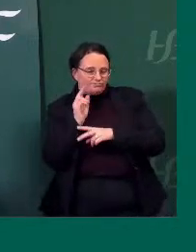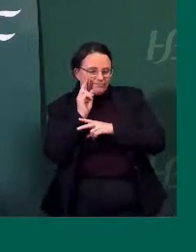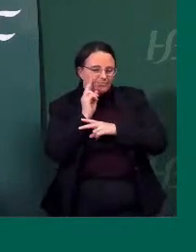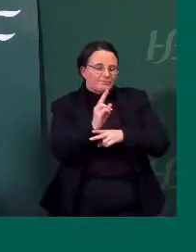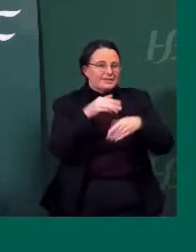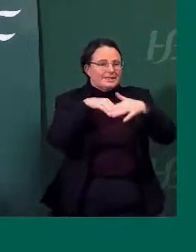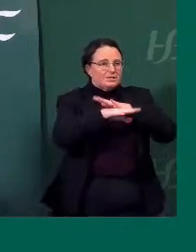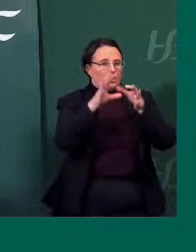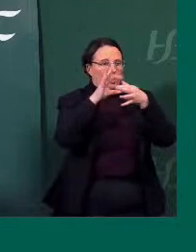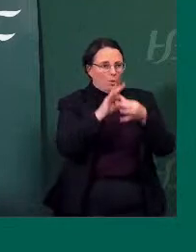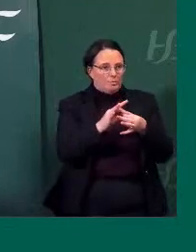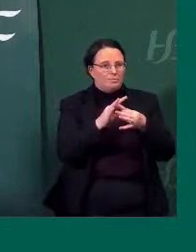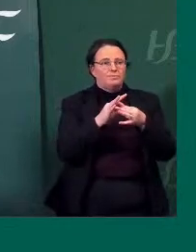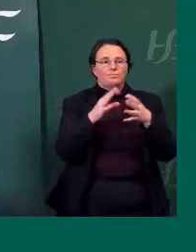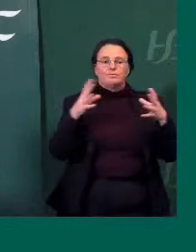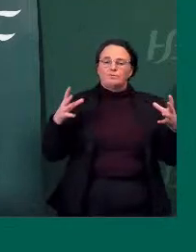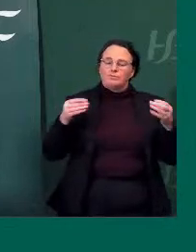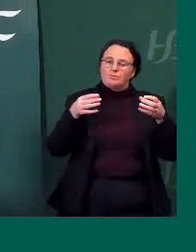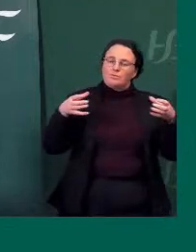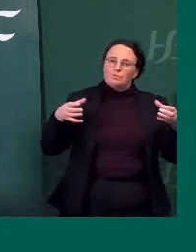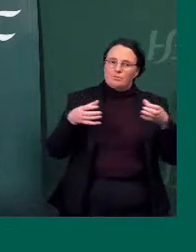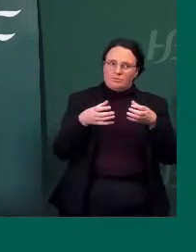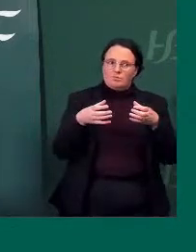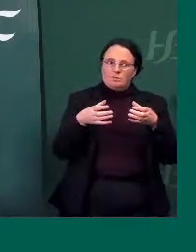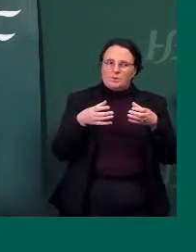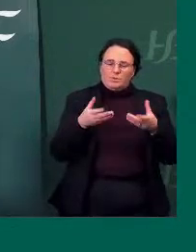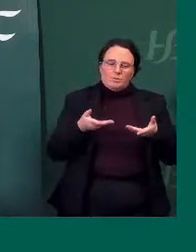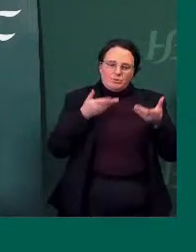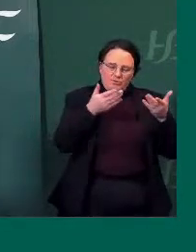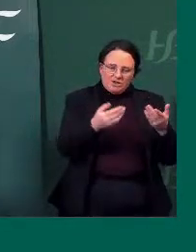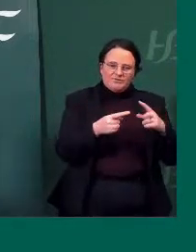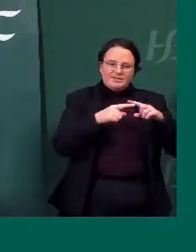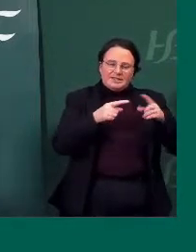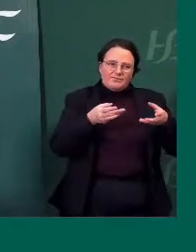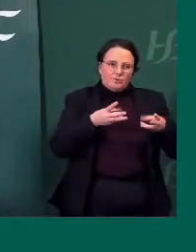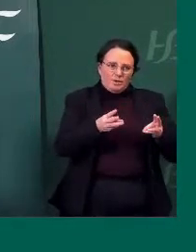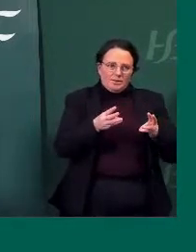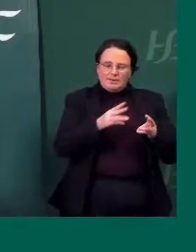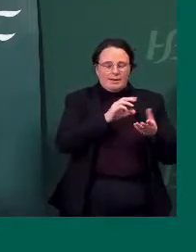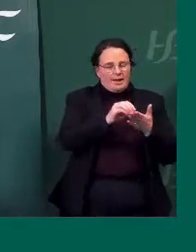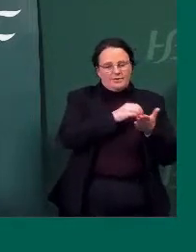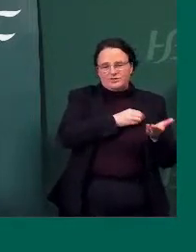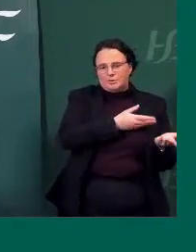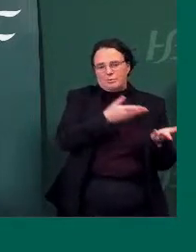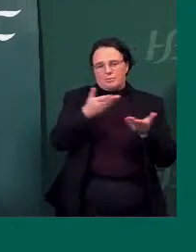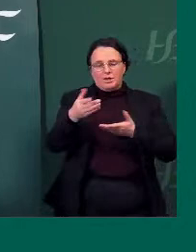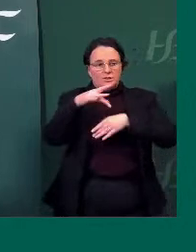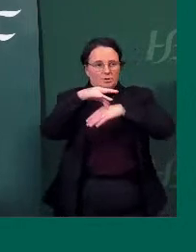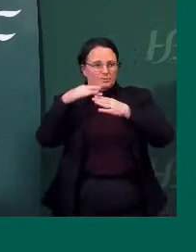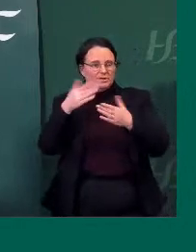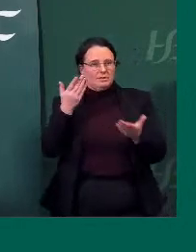so 9,550 people who were given an alternative pathway and did not need to come to hospital,